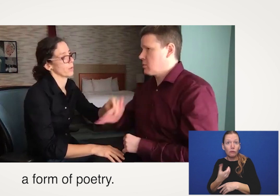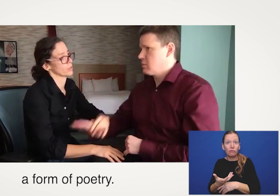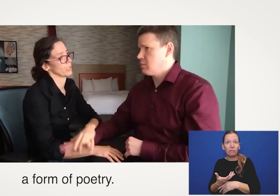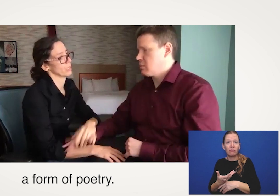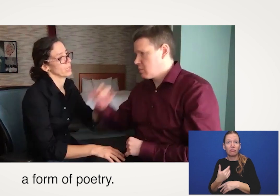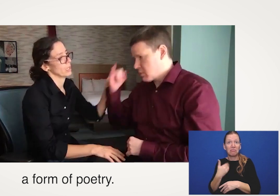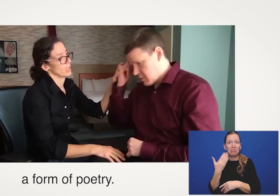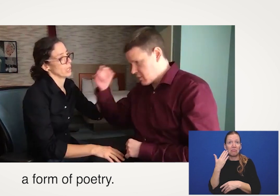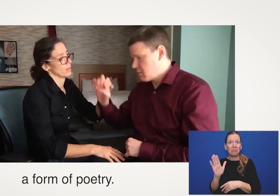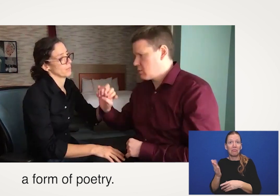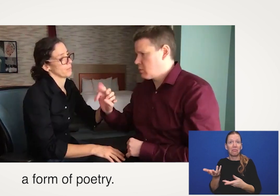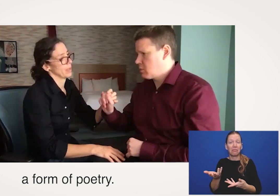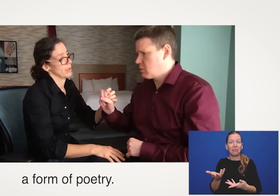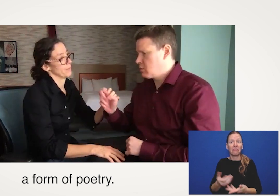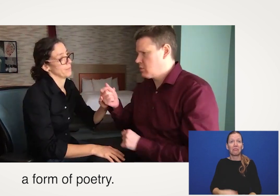form of poetry.